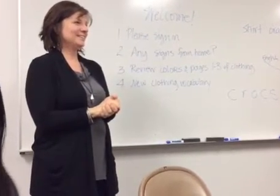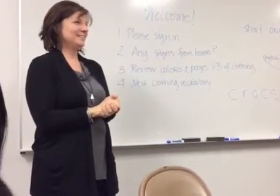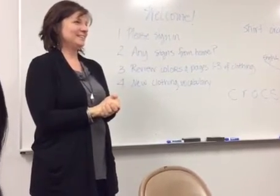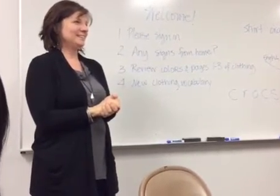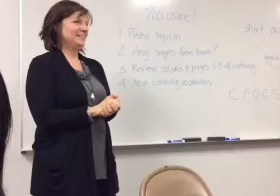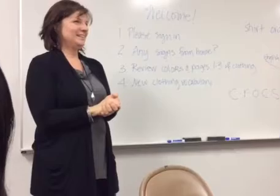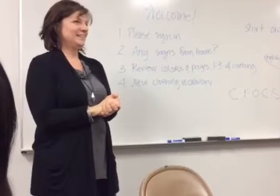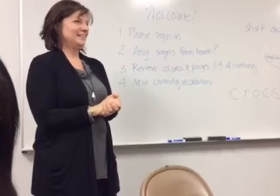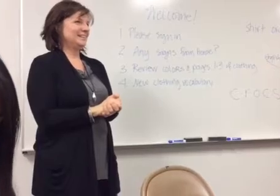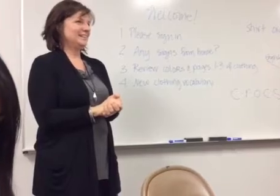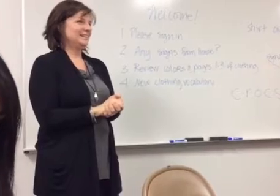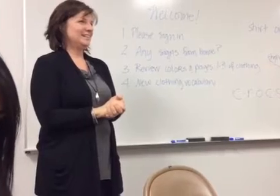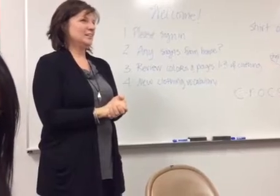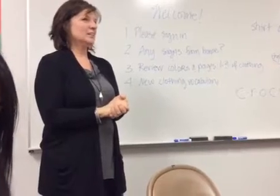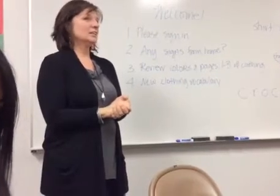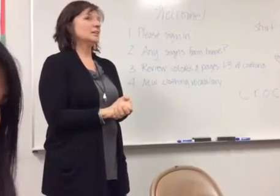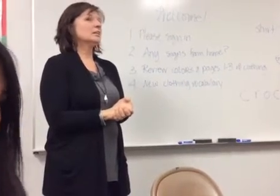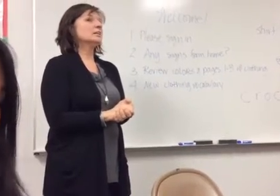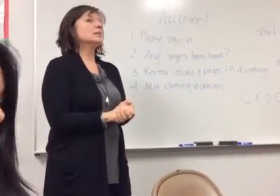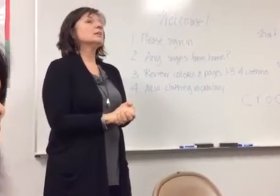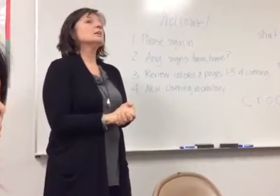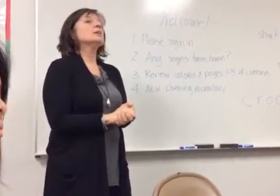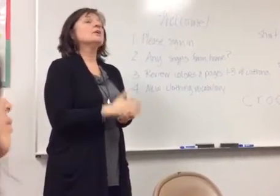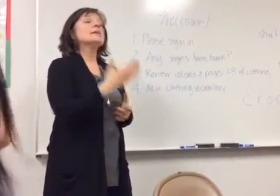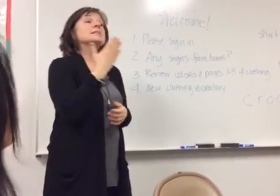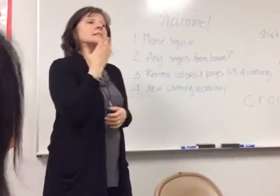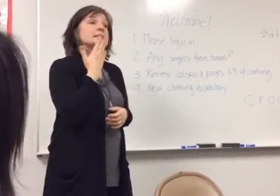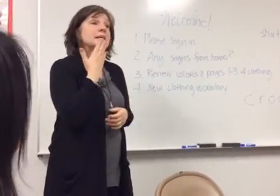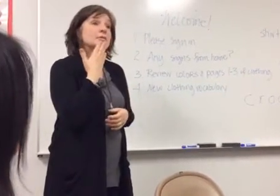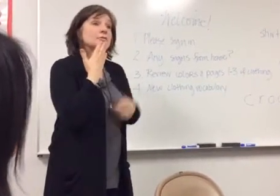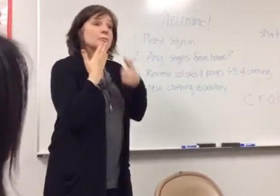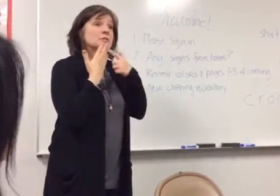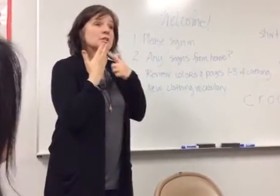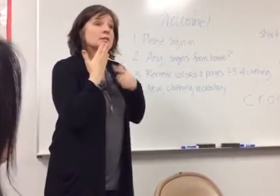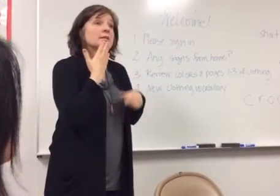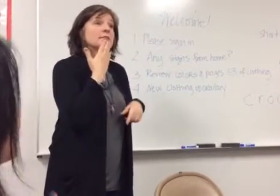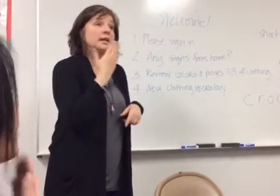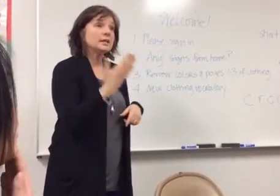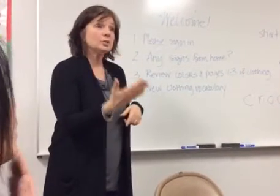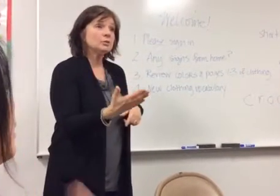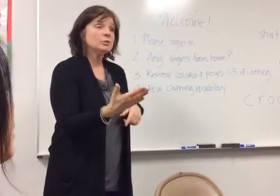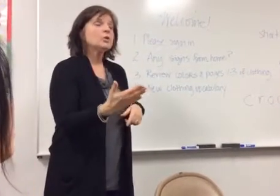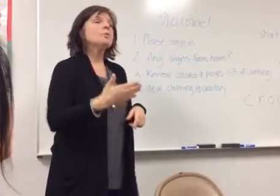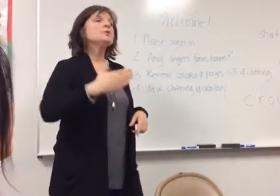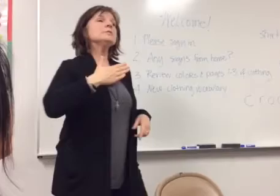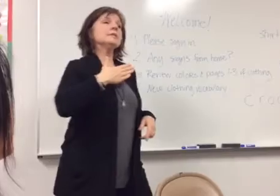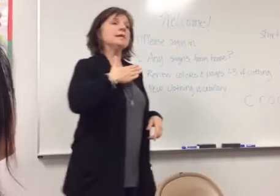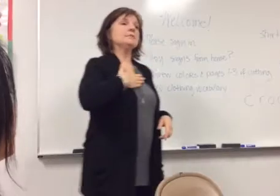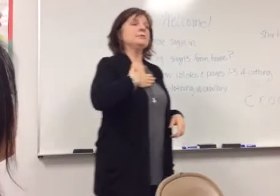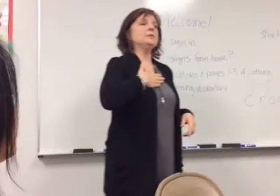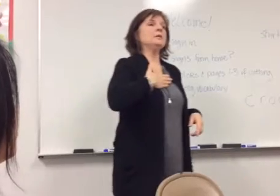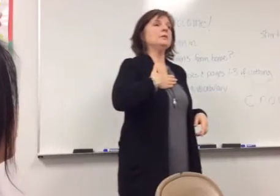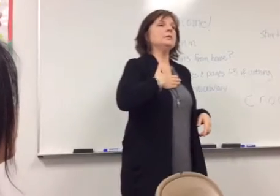will say, thank you. How do you sign? You're welcome. Okay, this is thank you from your chin. Thank you. When you sign it from here,